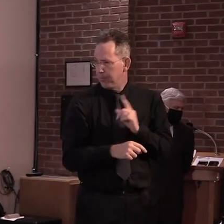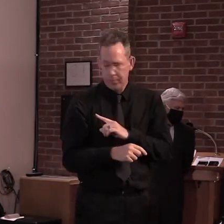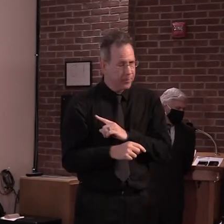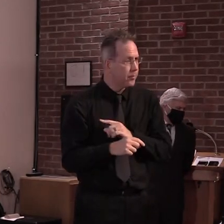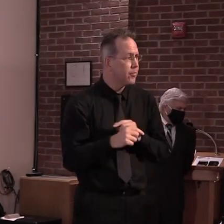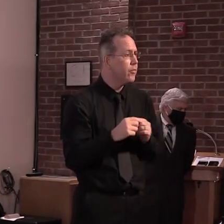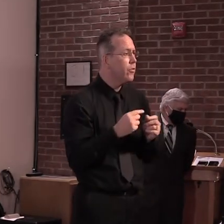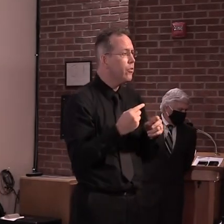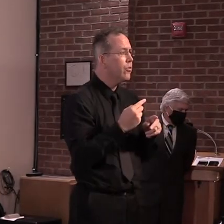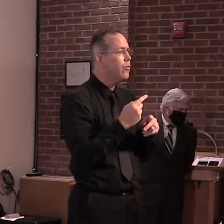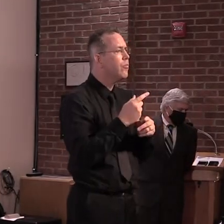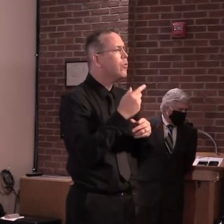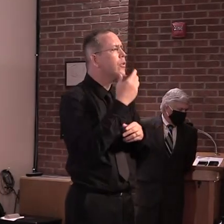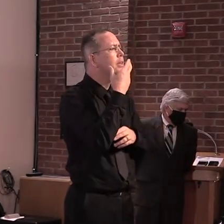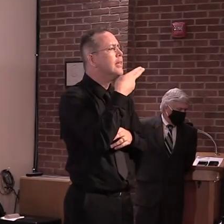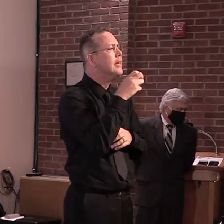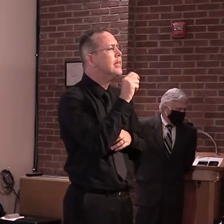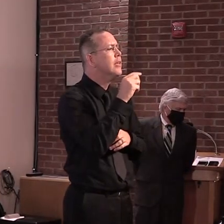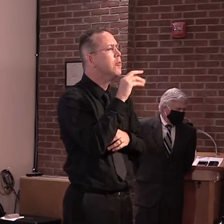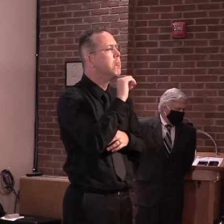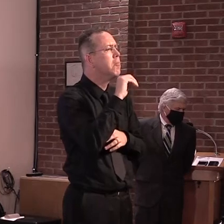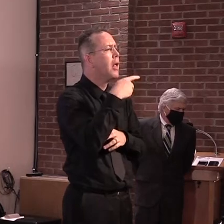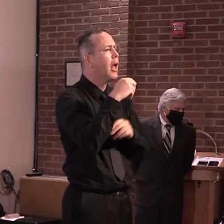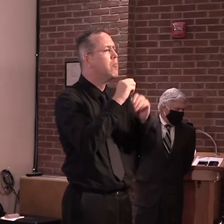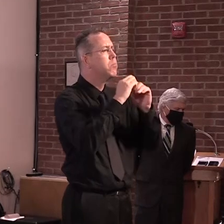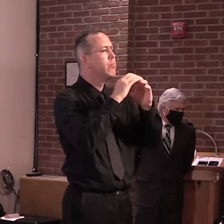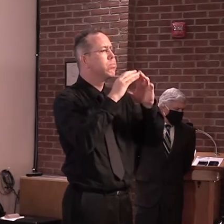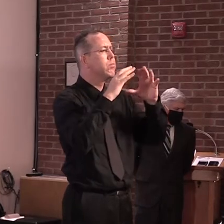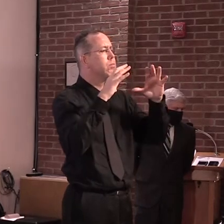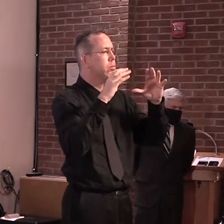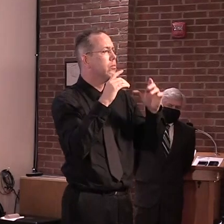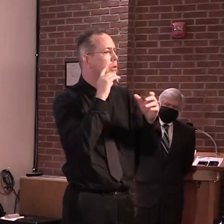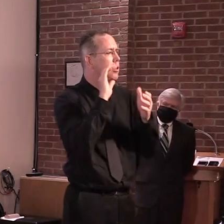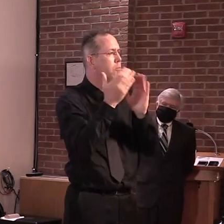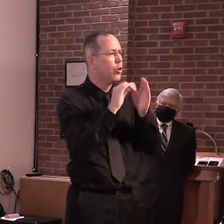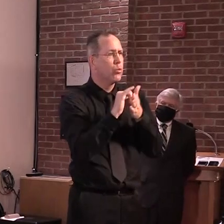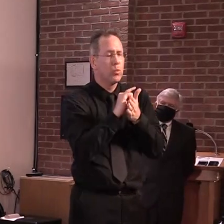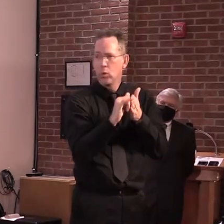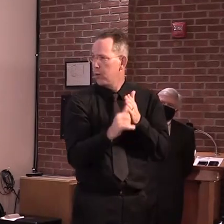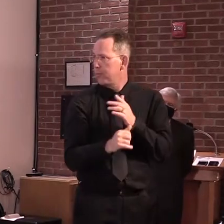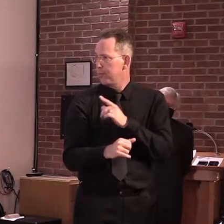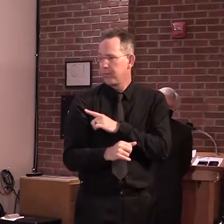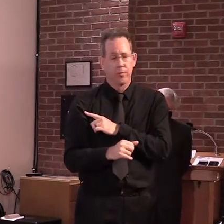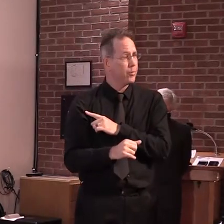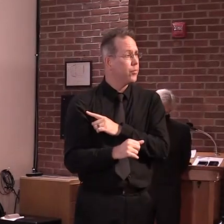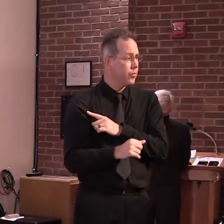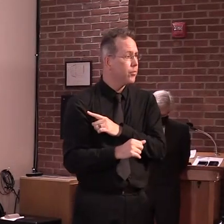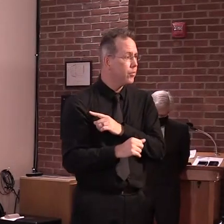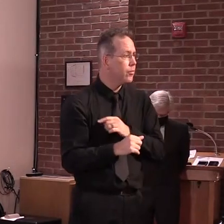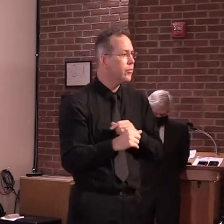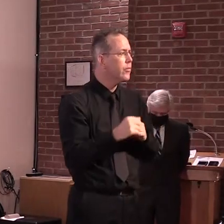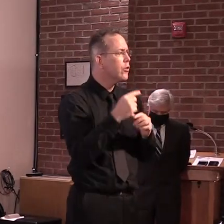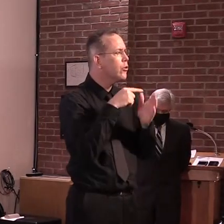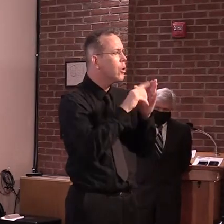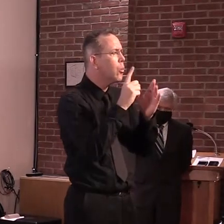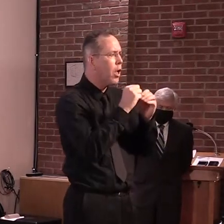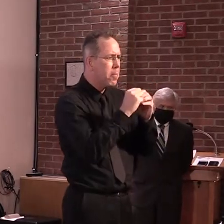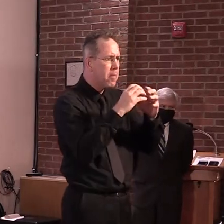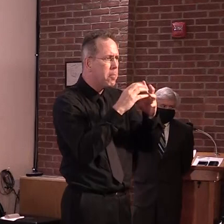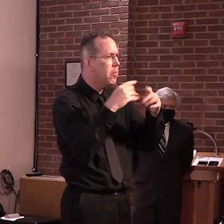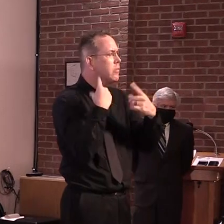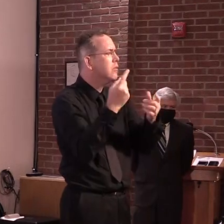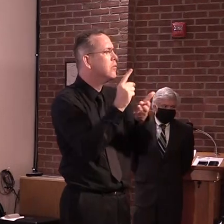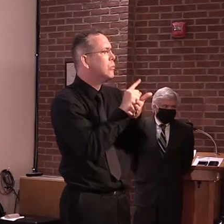presented a few times. The heat map generally illustrates the number of new confirmed cases on a week-by-week basis since the start